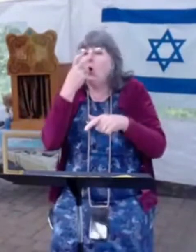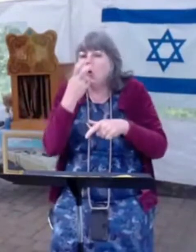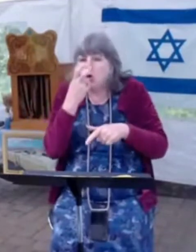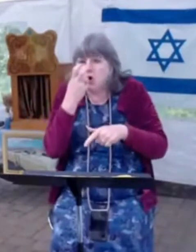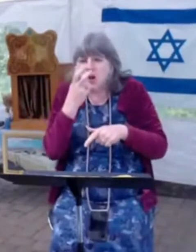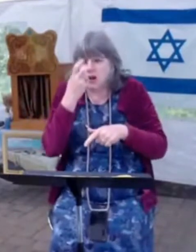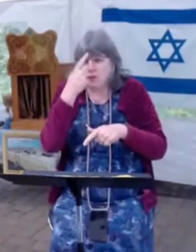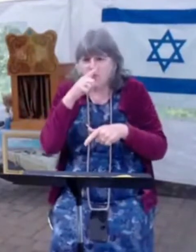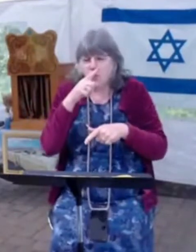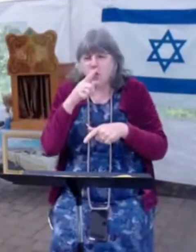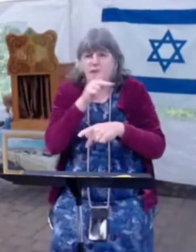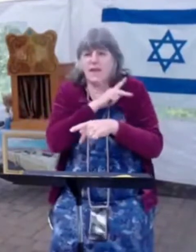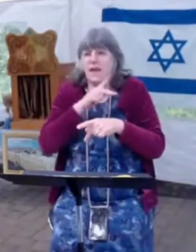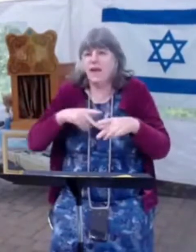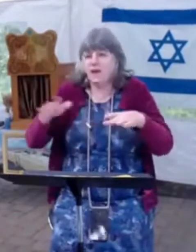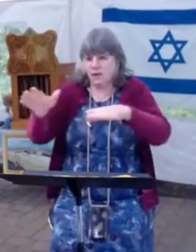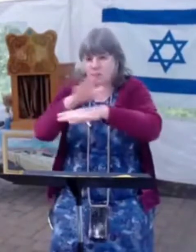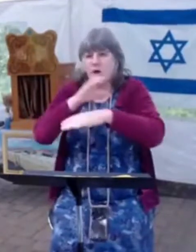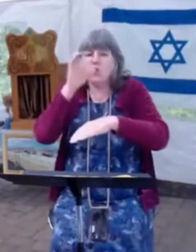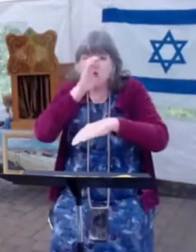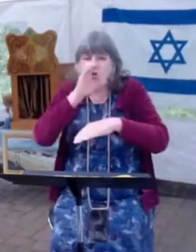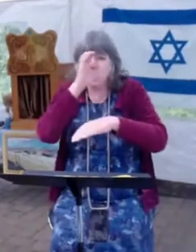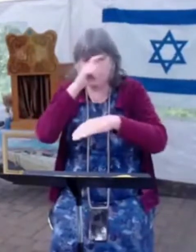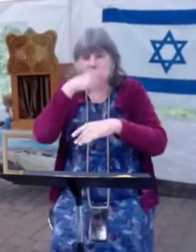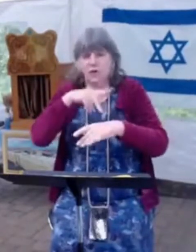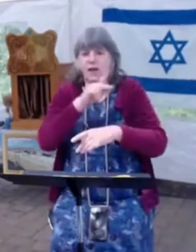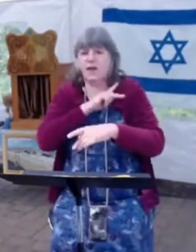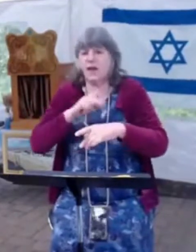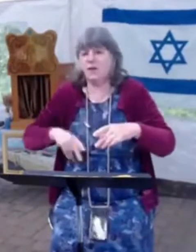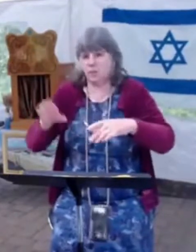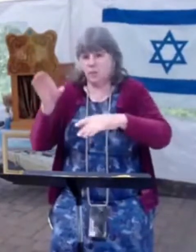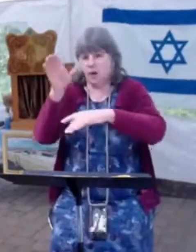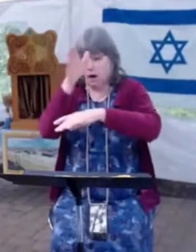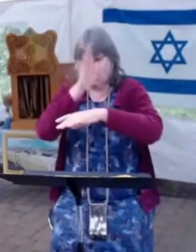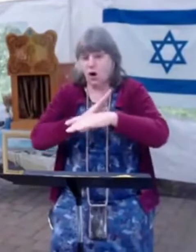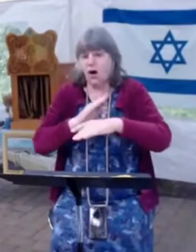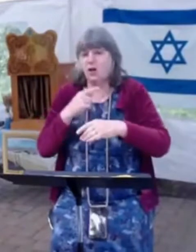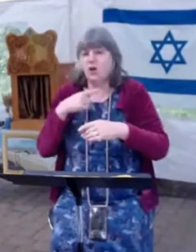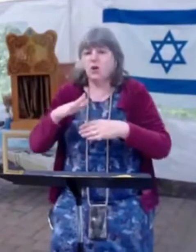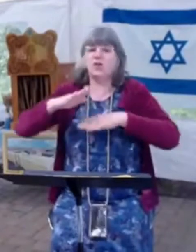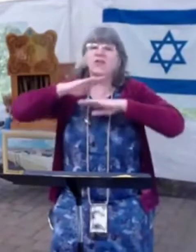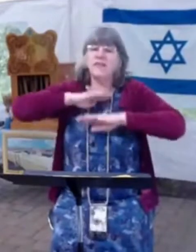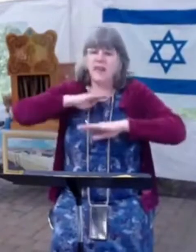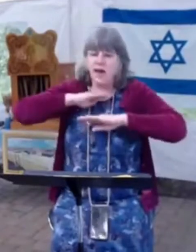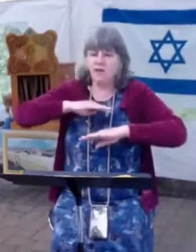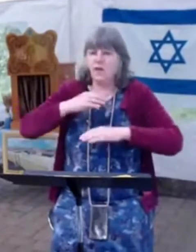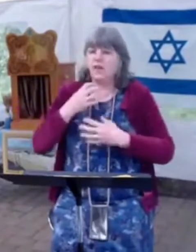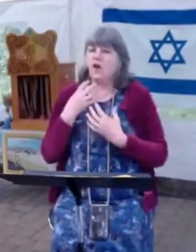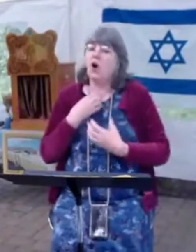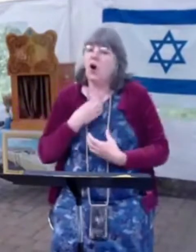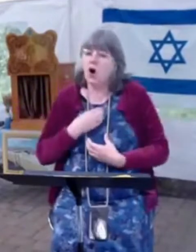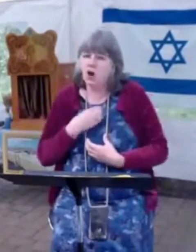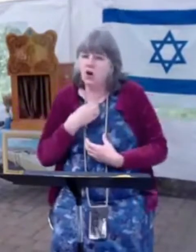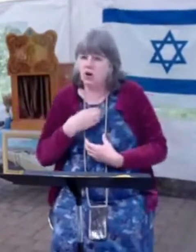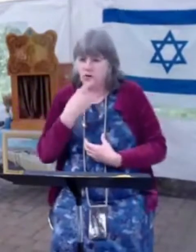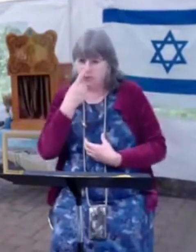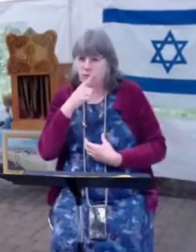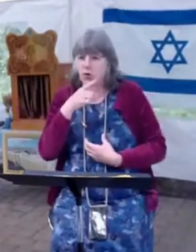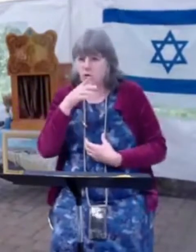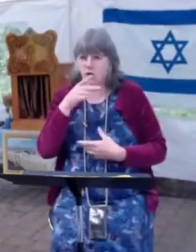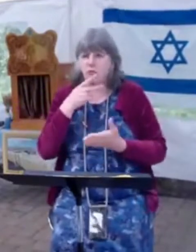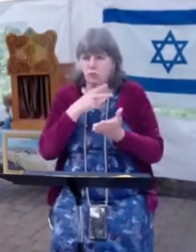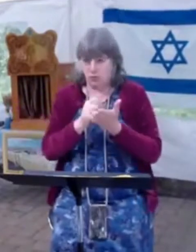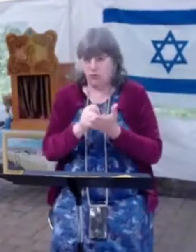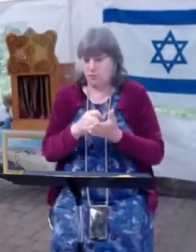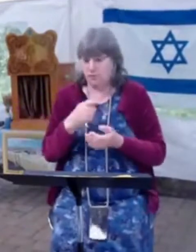So they resort to other things to satisfy their spiritual hunger. My problem is, why can't